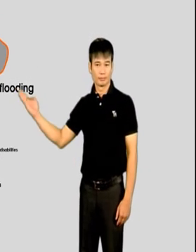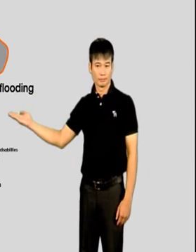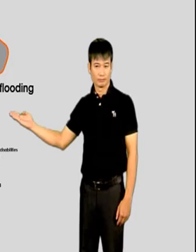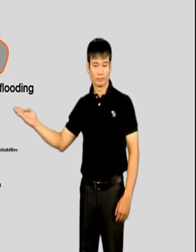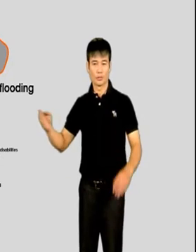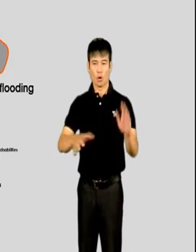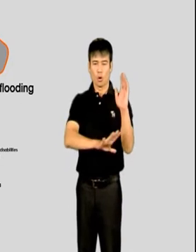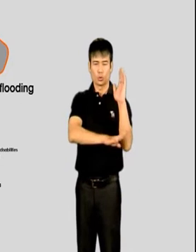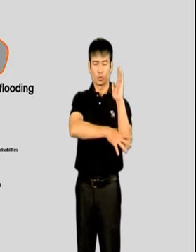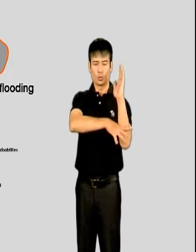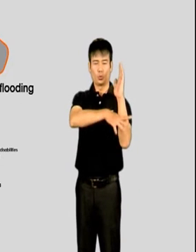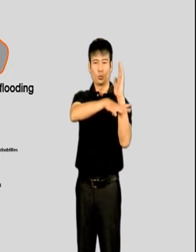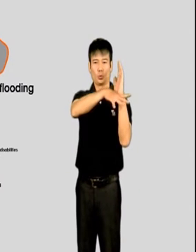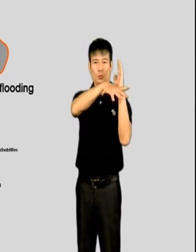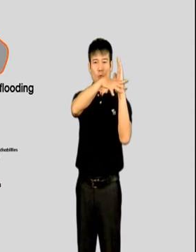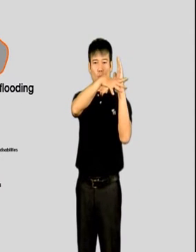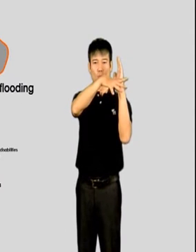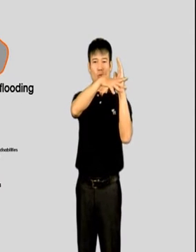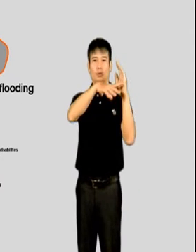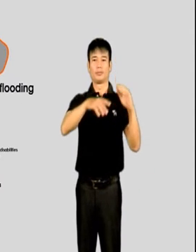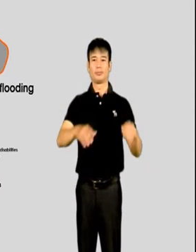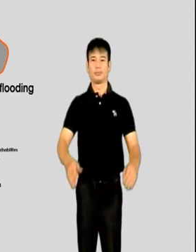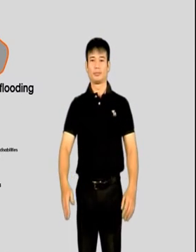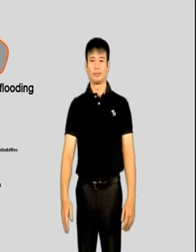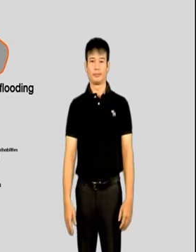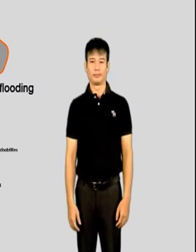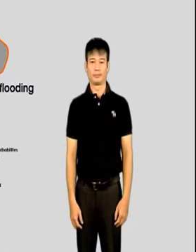This is the icon for an area affected by flooding.